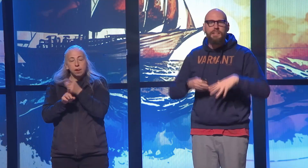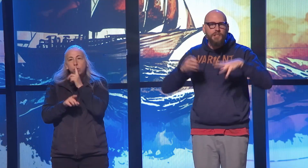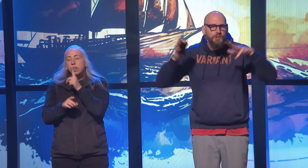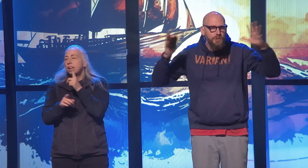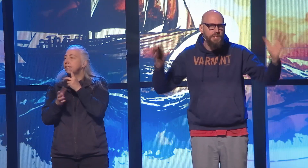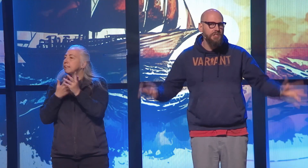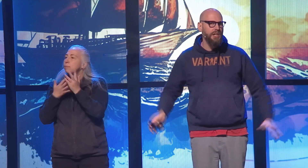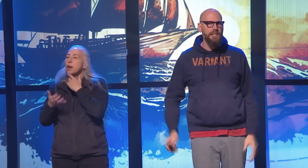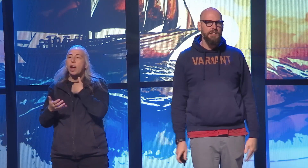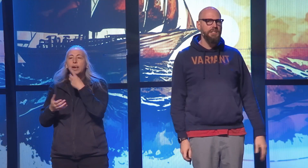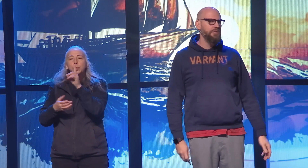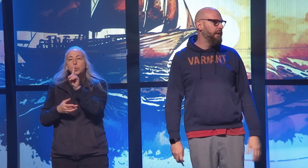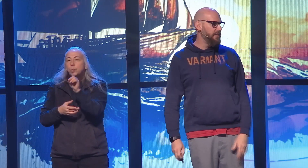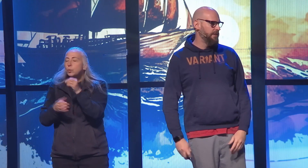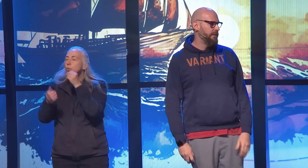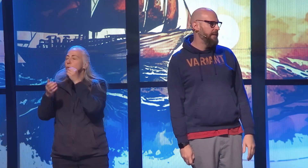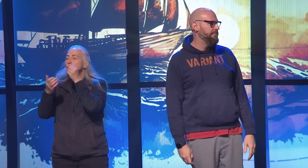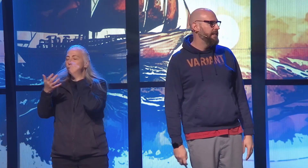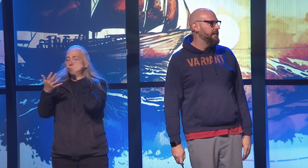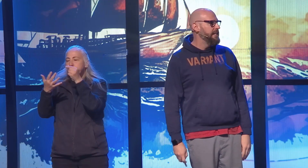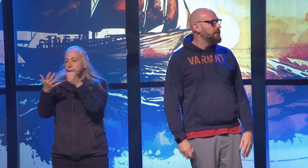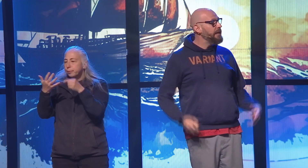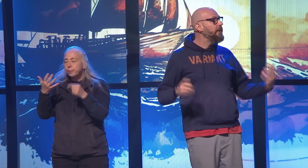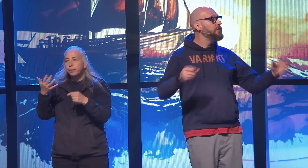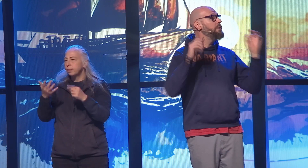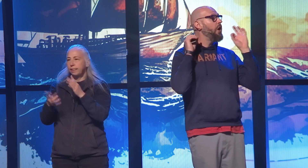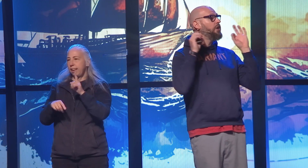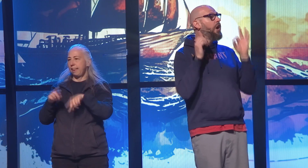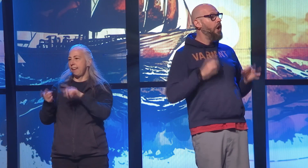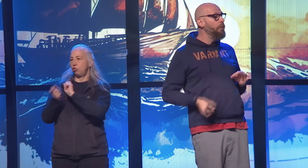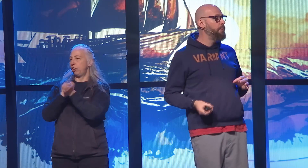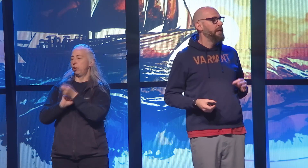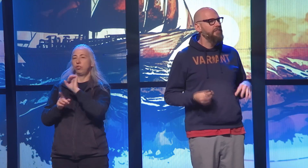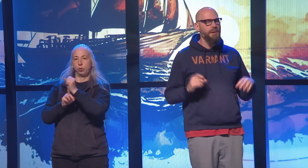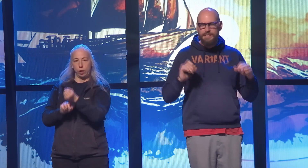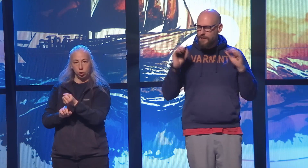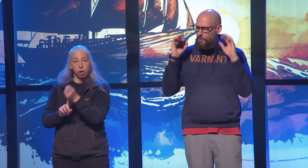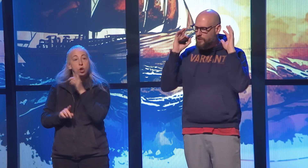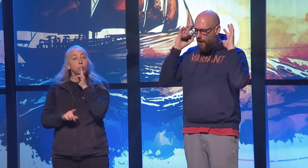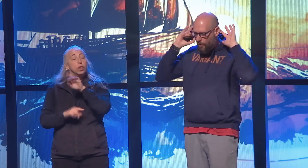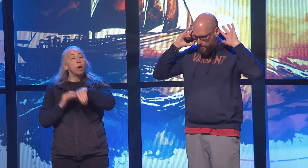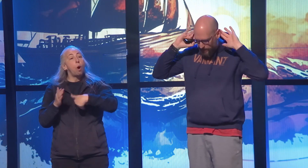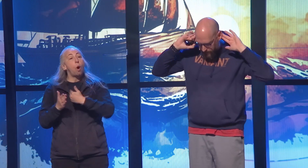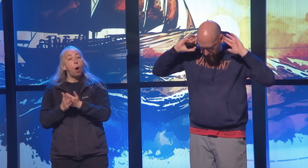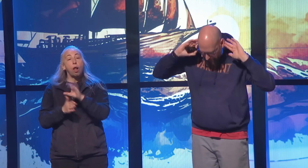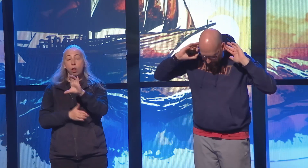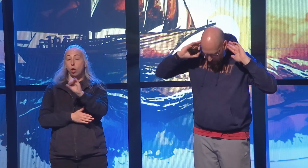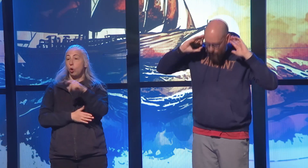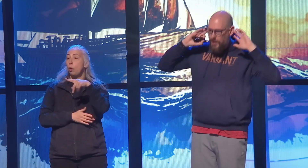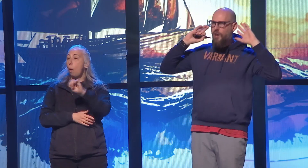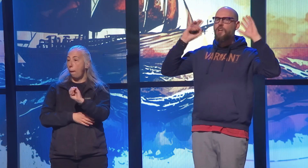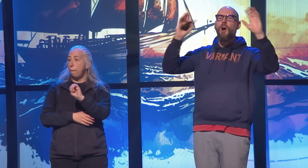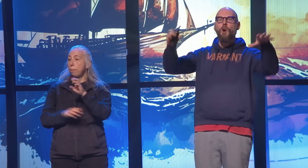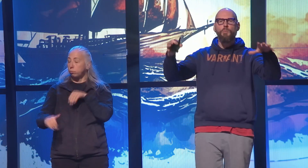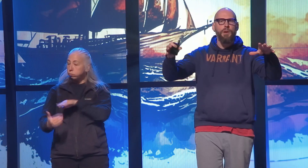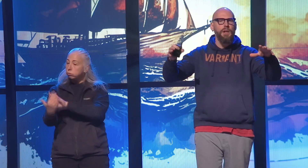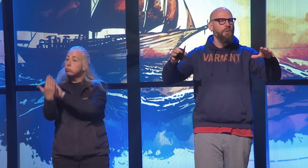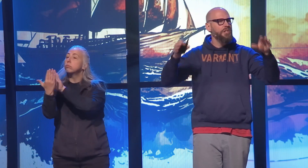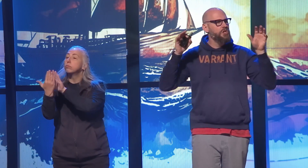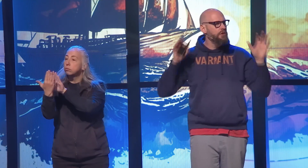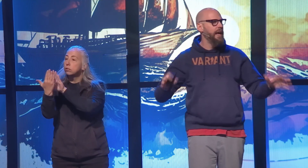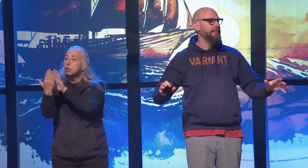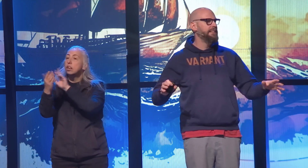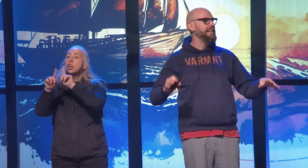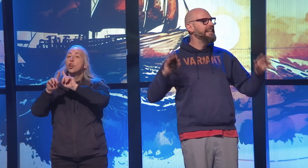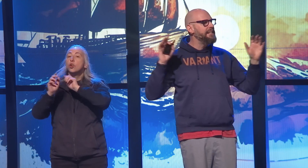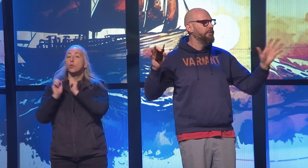matters. Nothing you do can change the situation, right? The reality is we all cope. Everybody say the word cope. We all cope